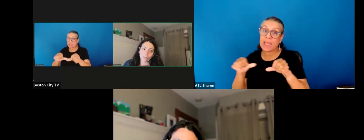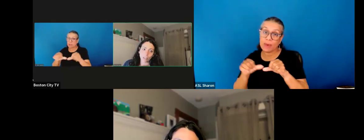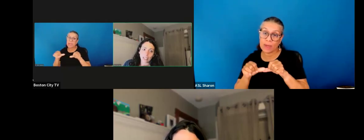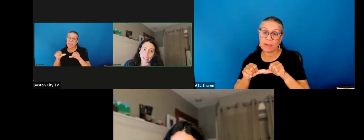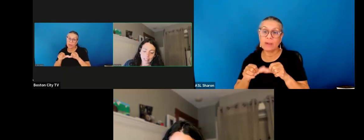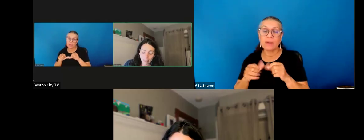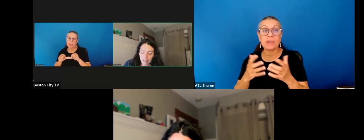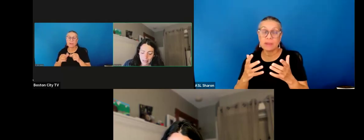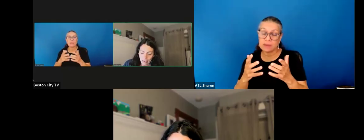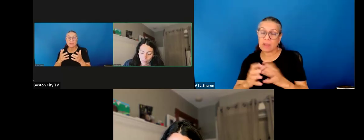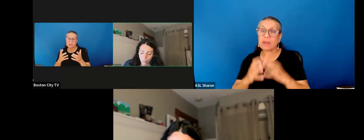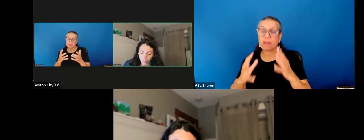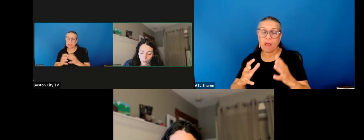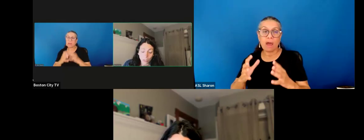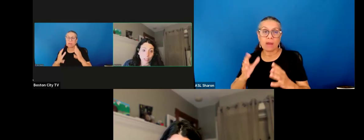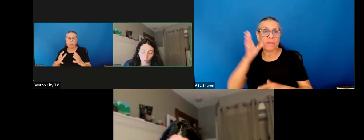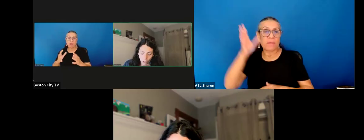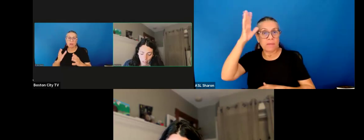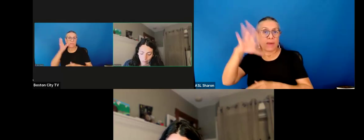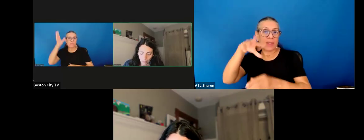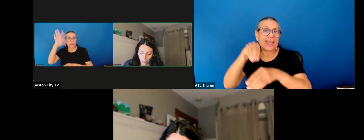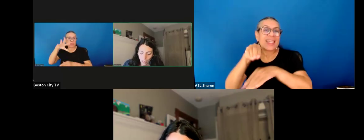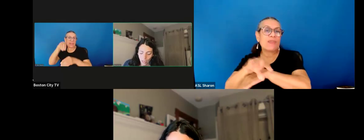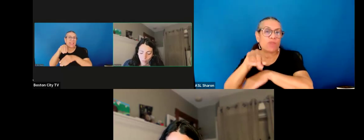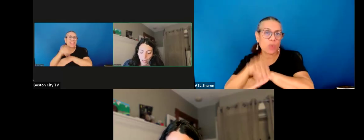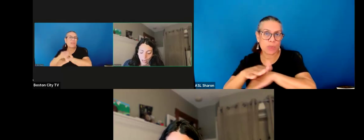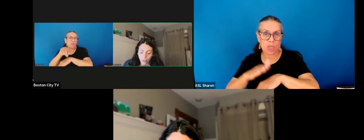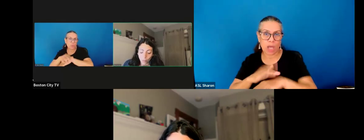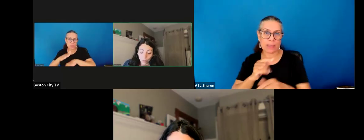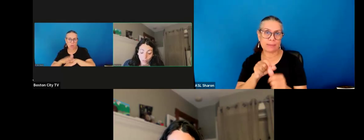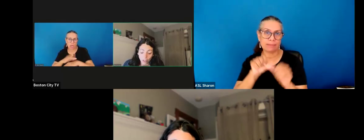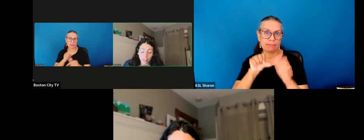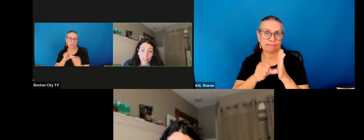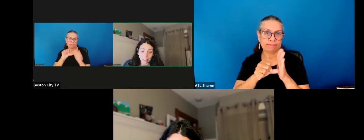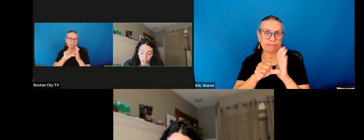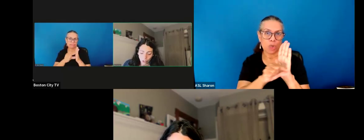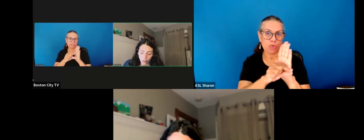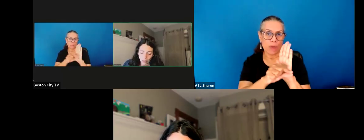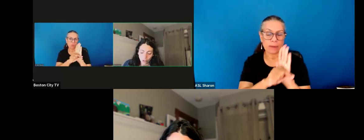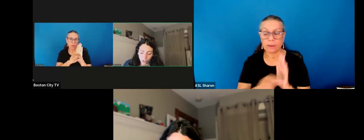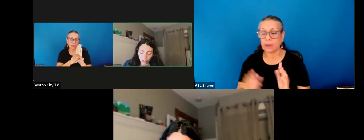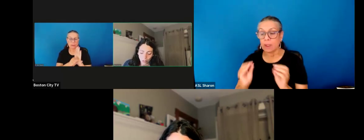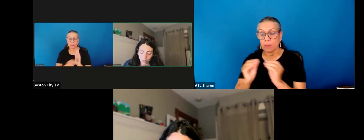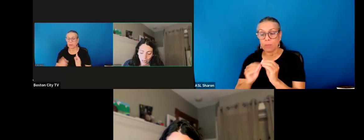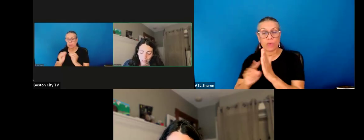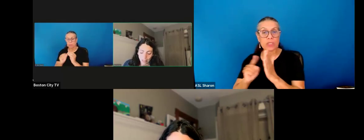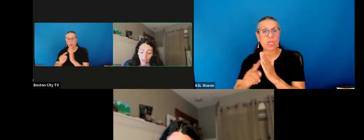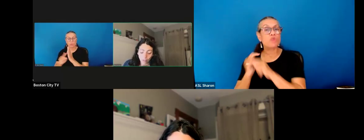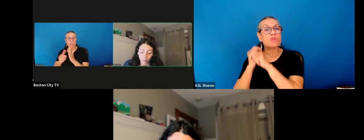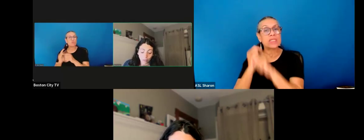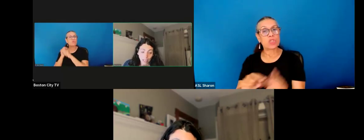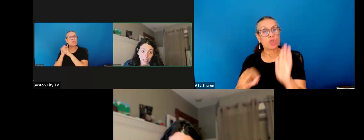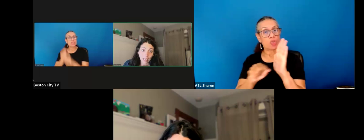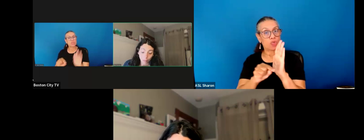advocacy for grades, which is unfortunate. Moreover, research consistently shows that traditional grading practices